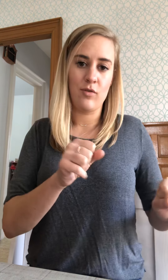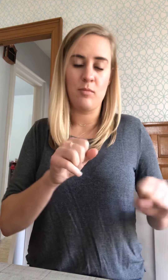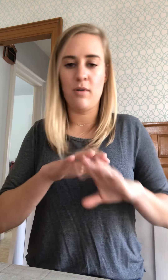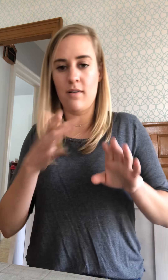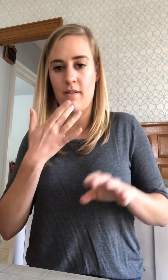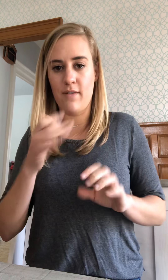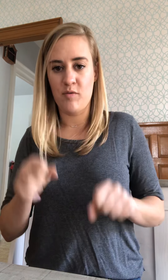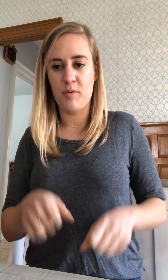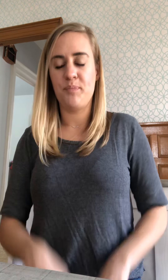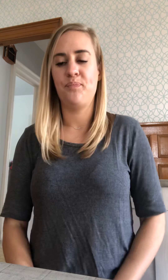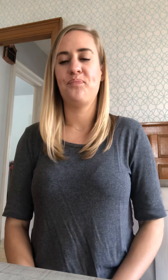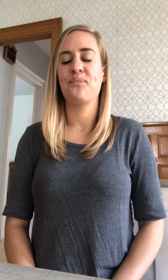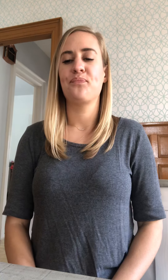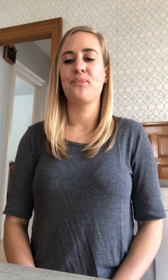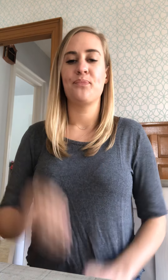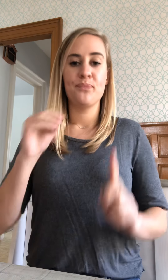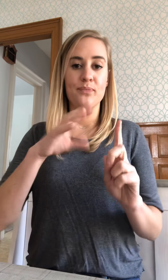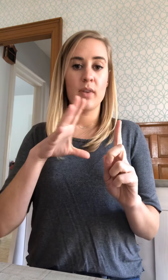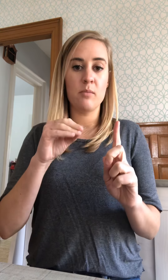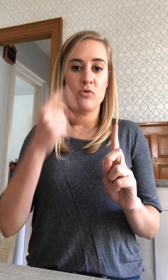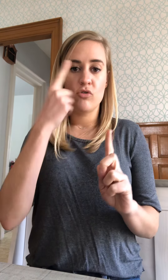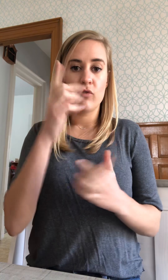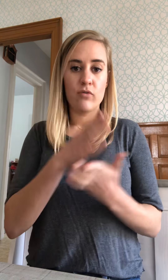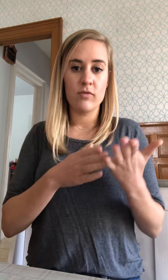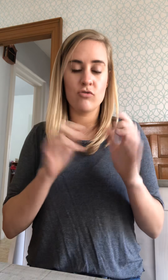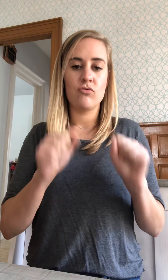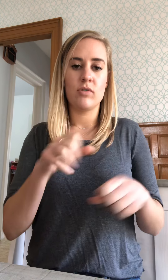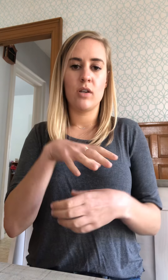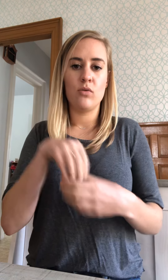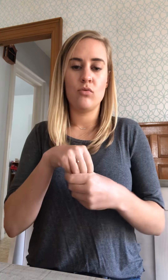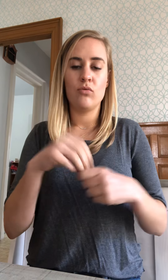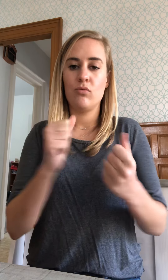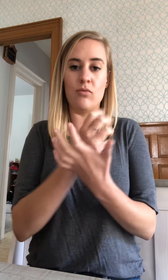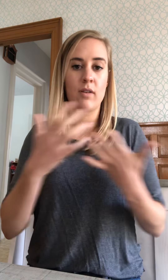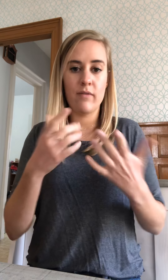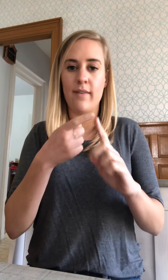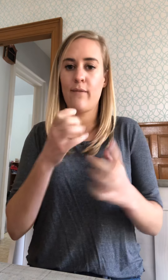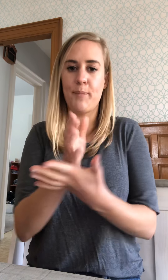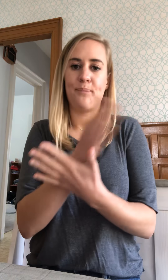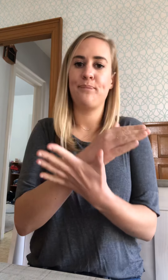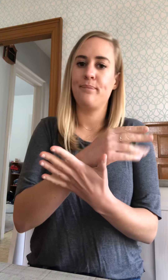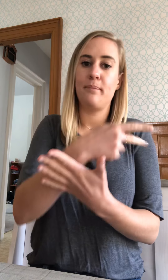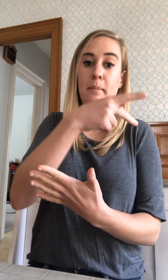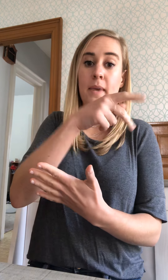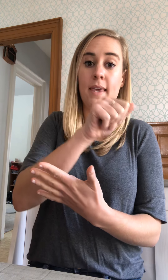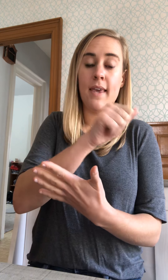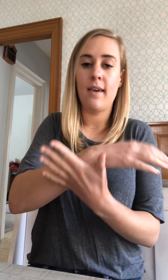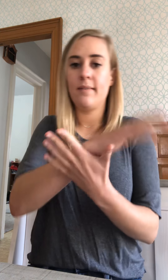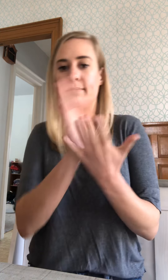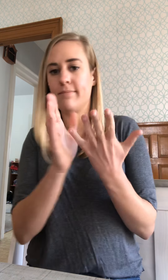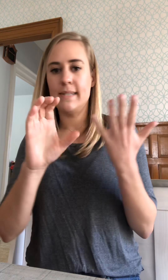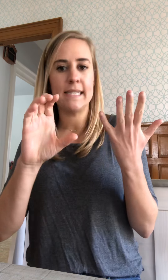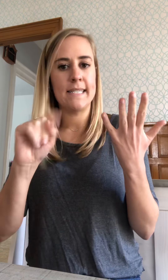Imaging for fractures can include everything from periapical radiographs to computed tomography, and even